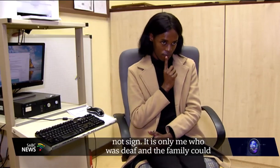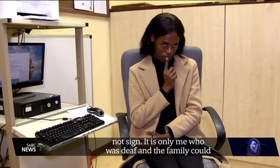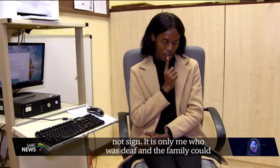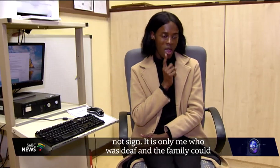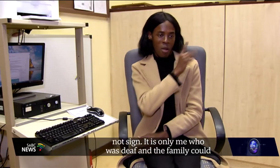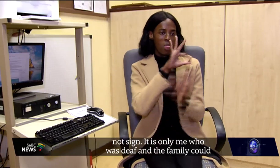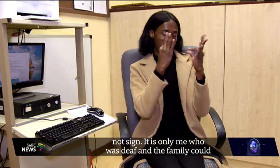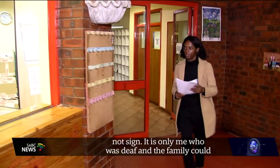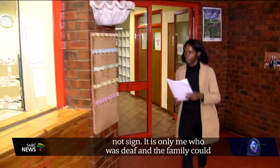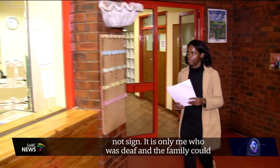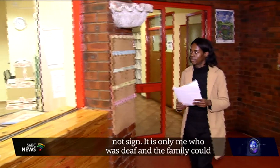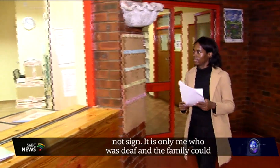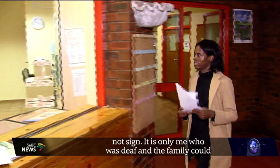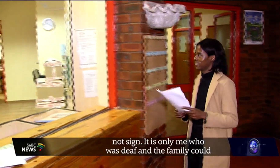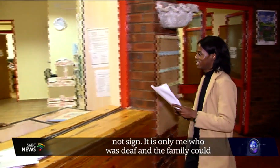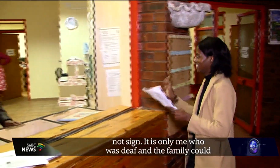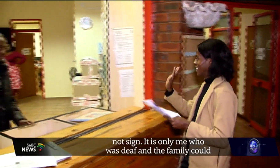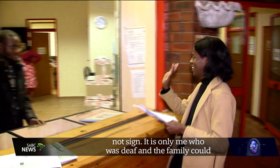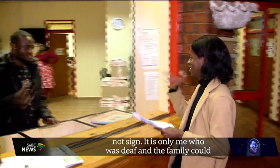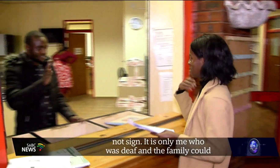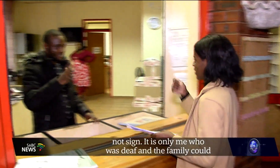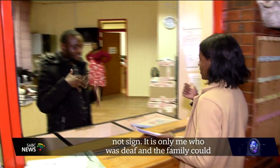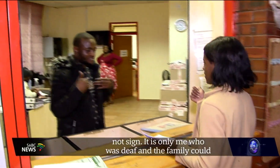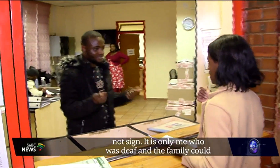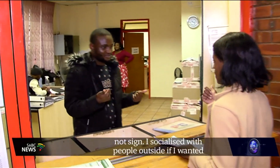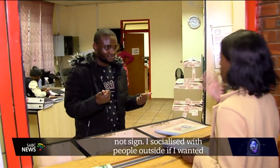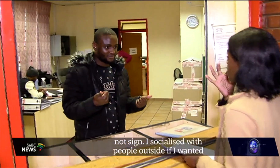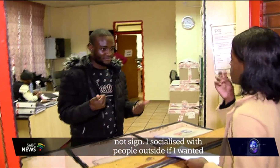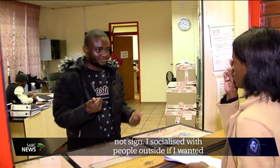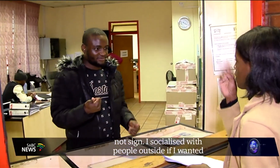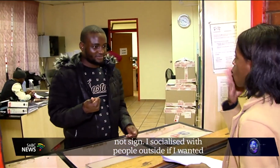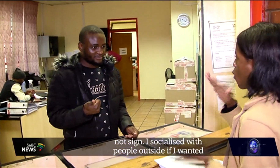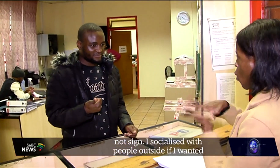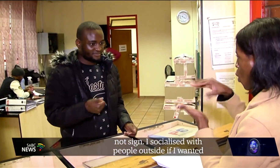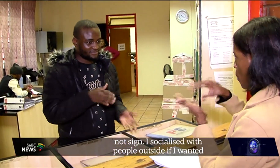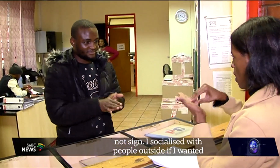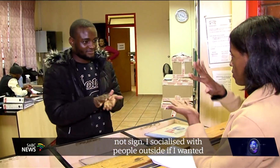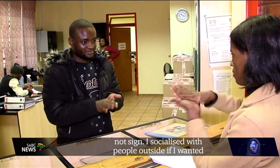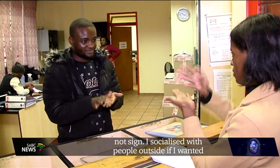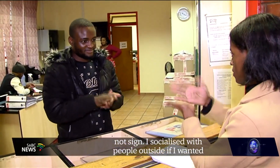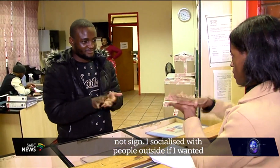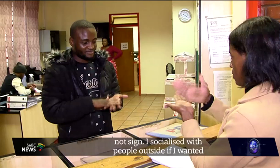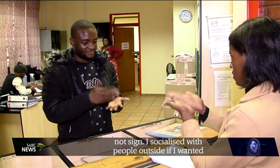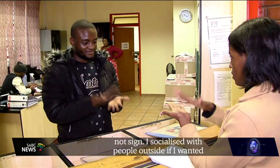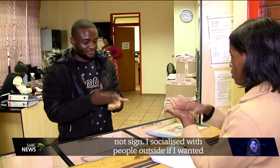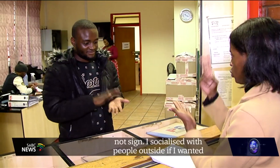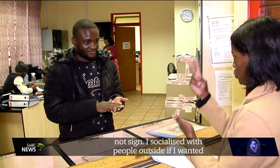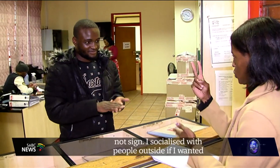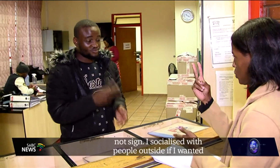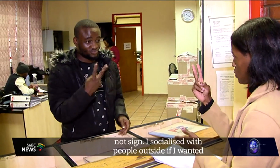who was deaf, and then the family I had nothing. They were busy with their own stuff. So now I socialize